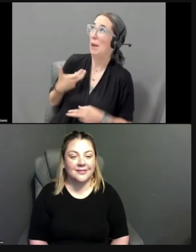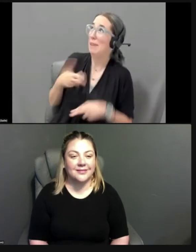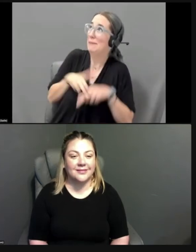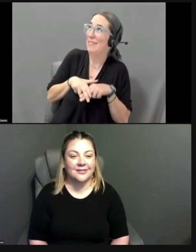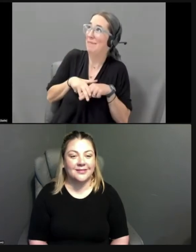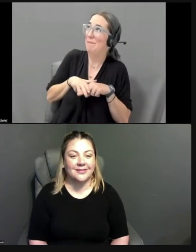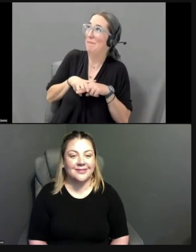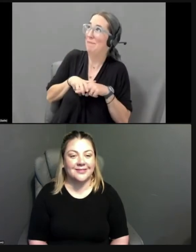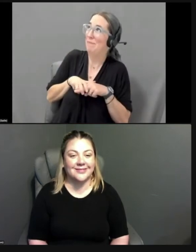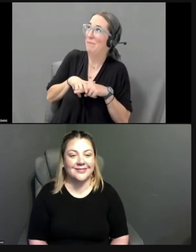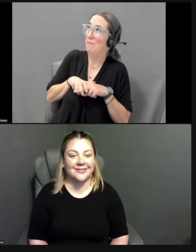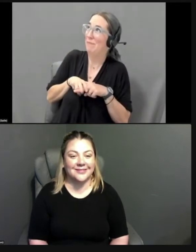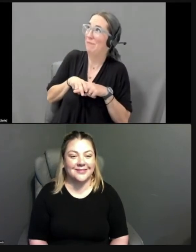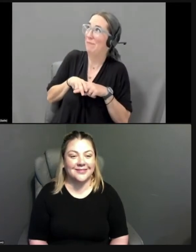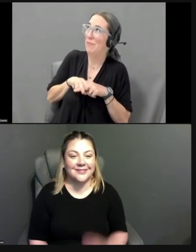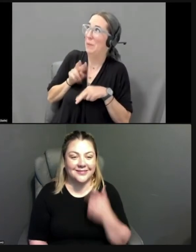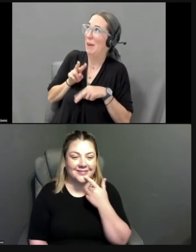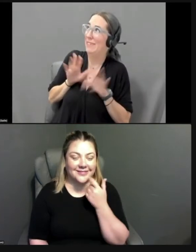here and watch.